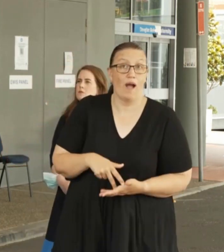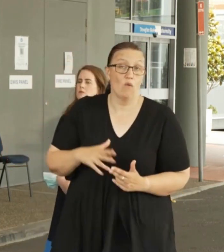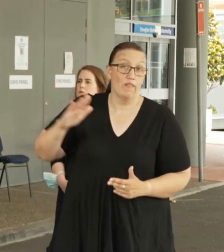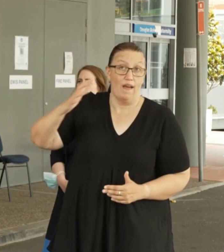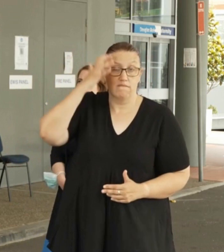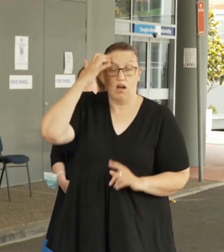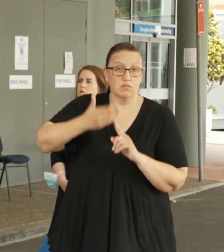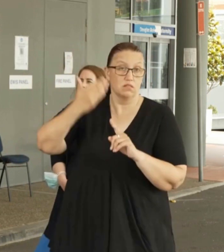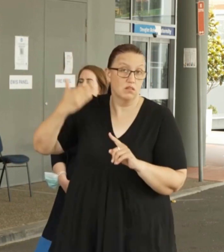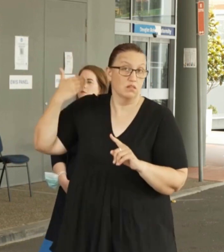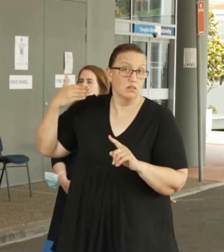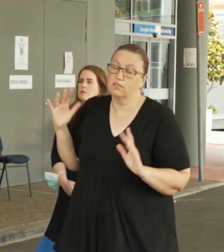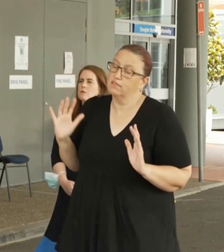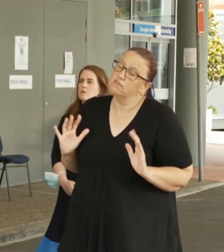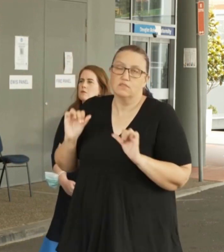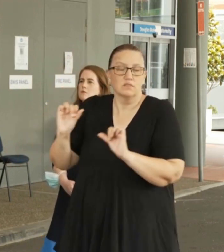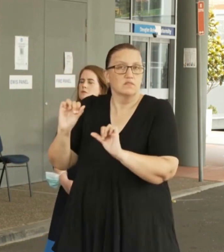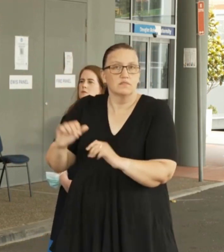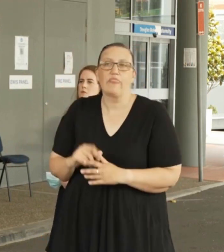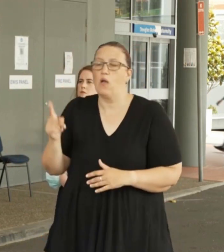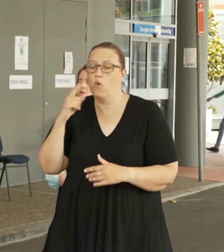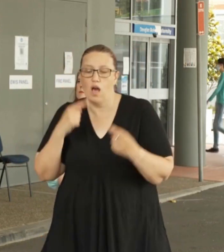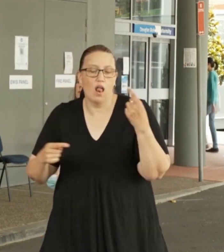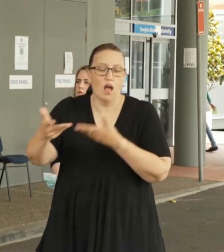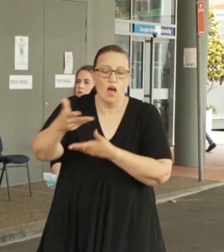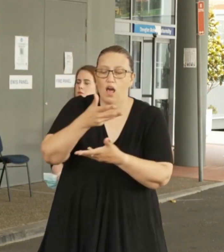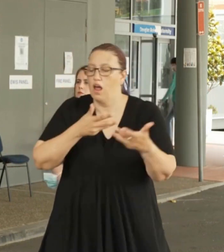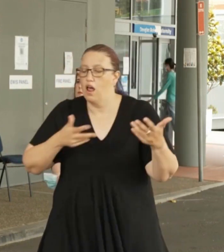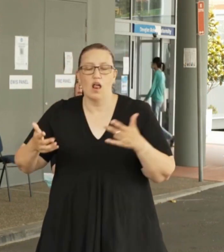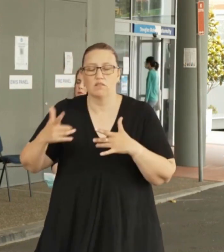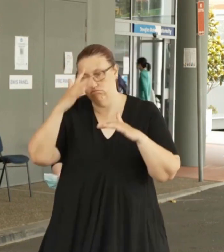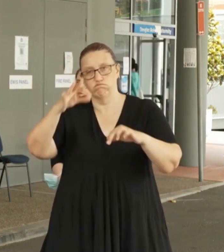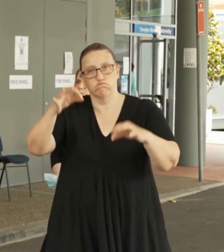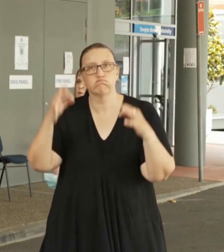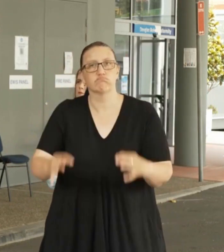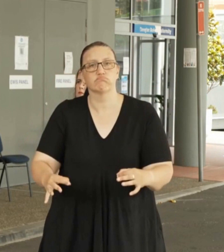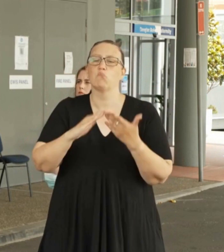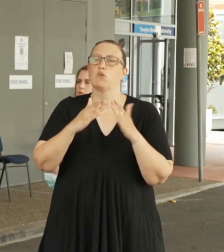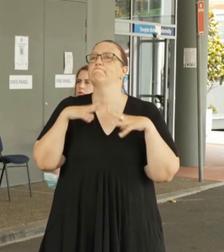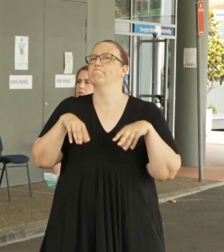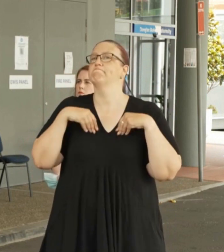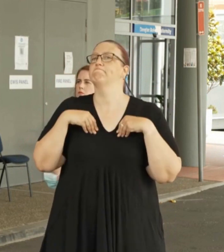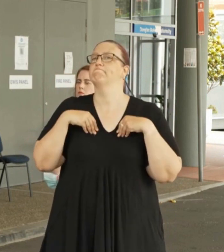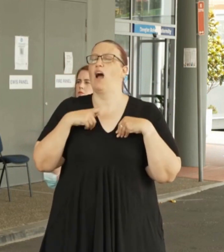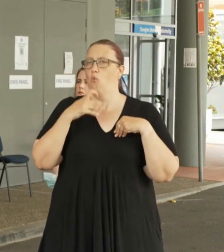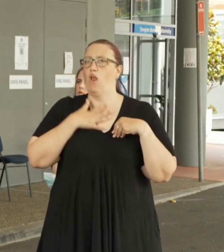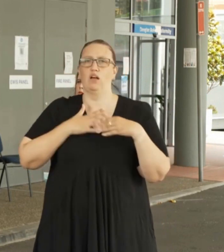generally they get to a particular position which the community can have confidence in, and I would like to see it come back to 4